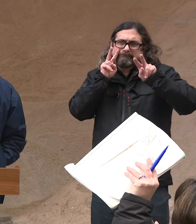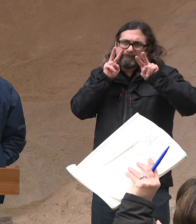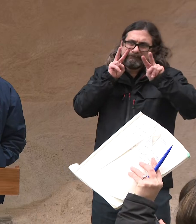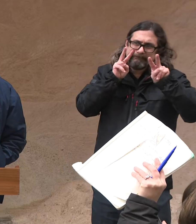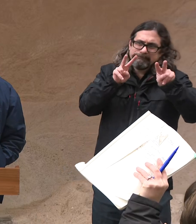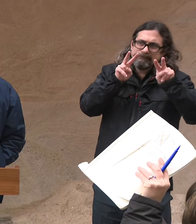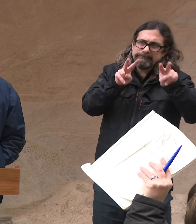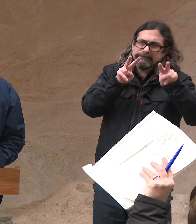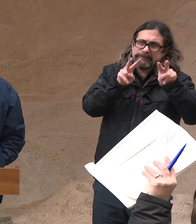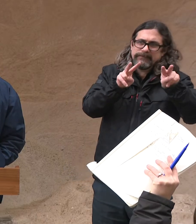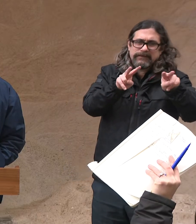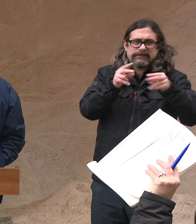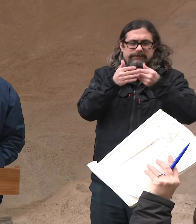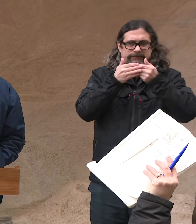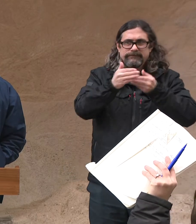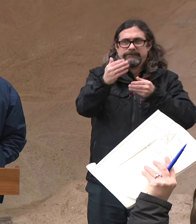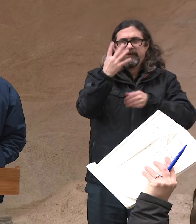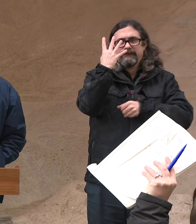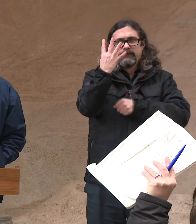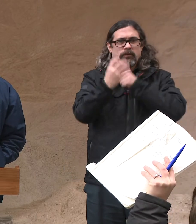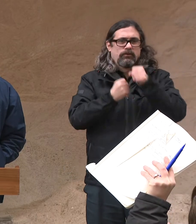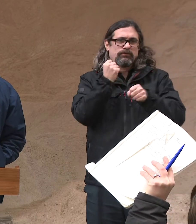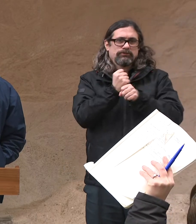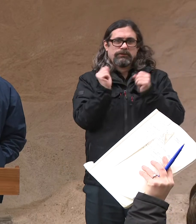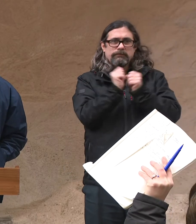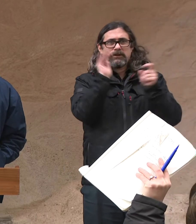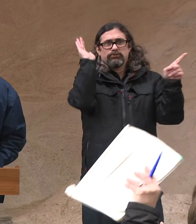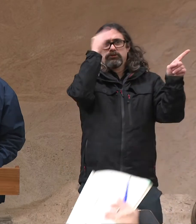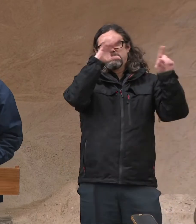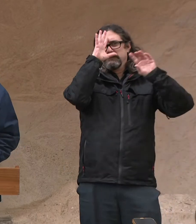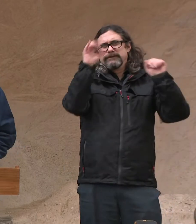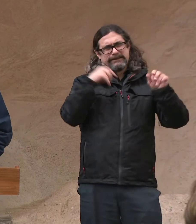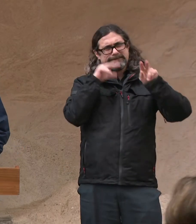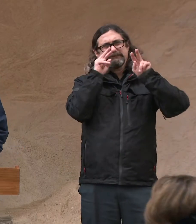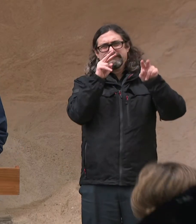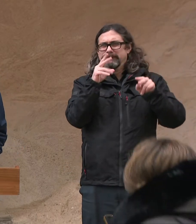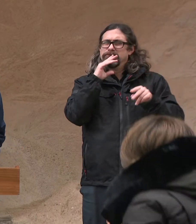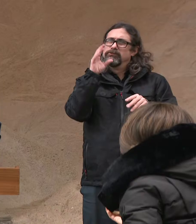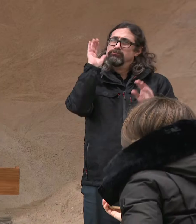what's needed to move this city forward for everyday New Yorkers. Okay?